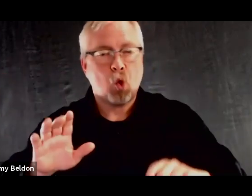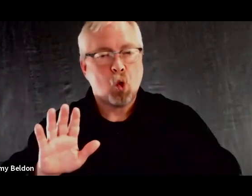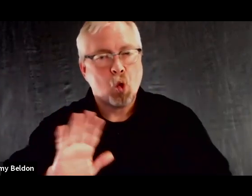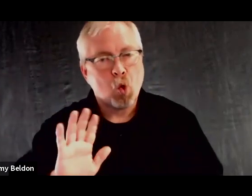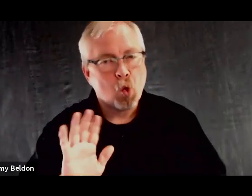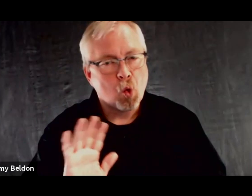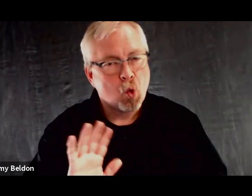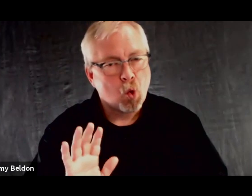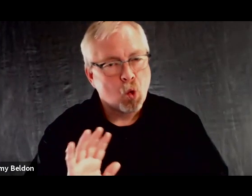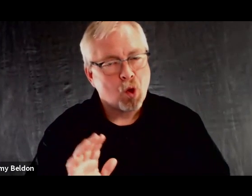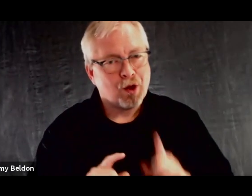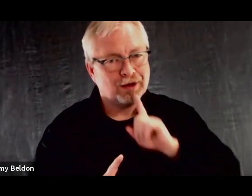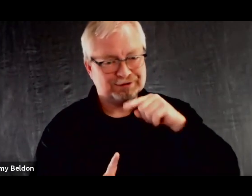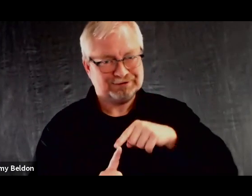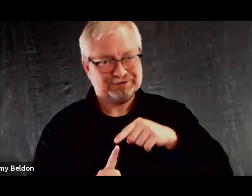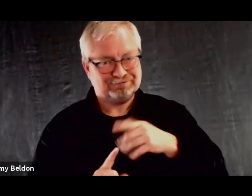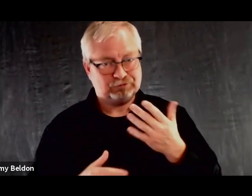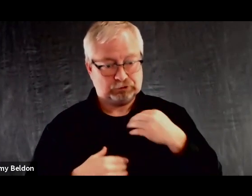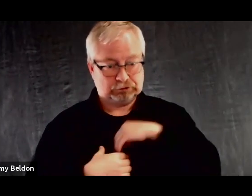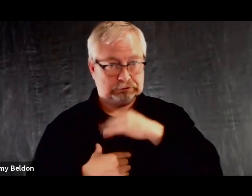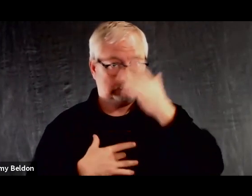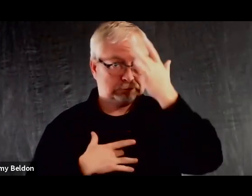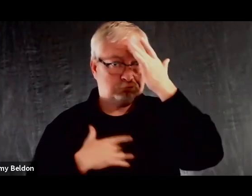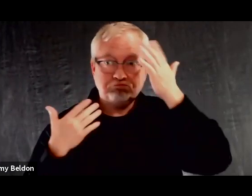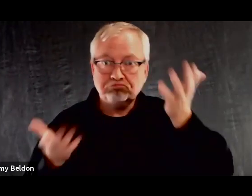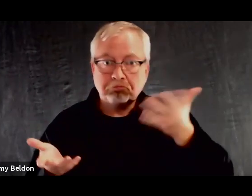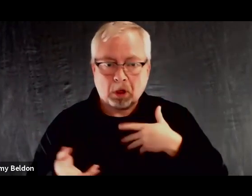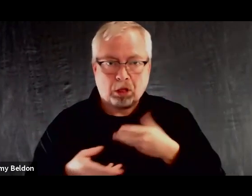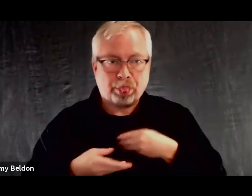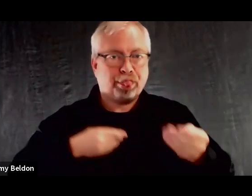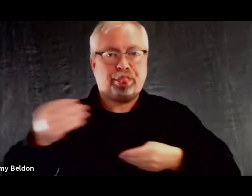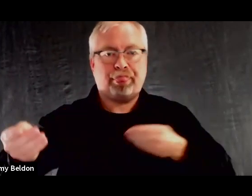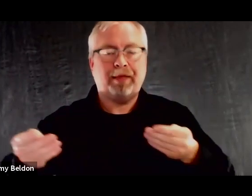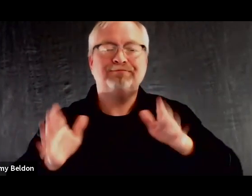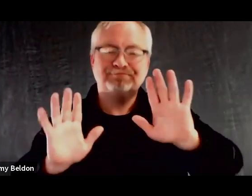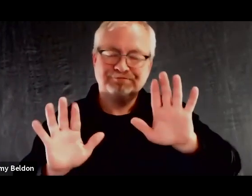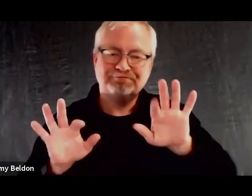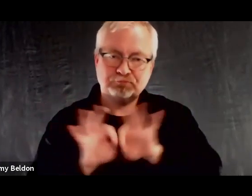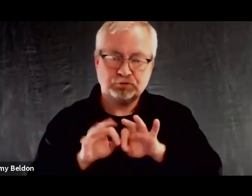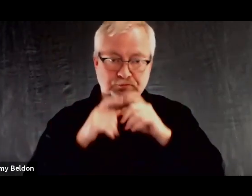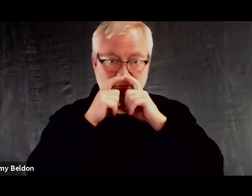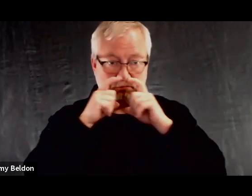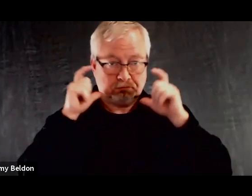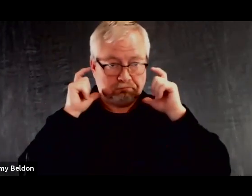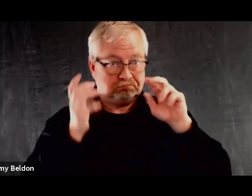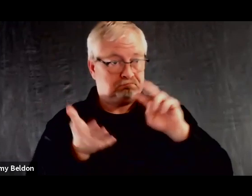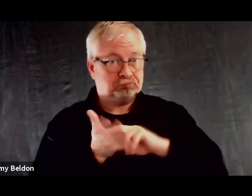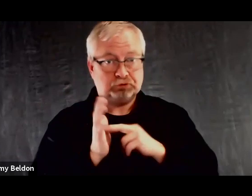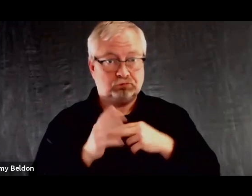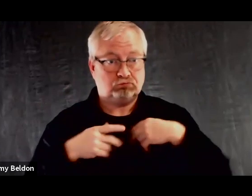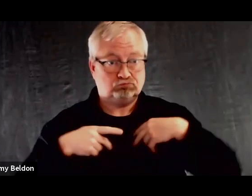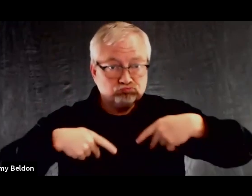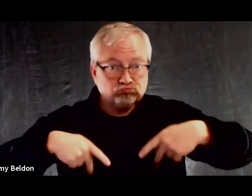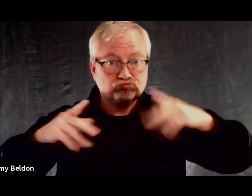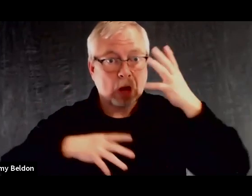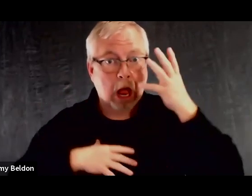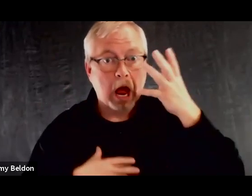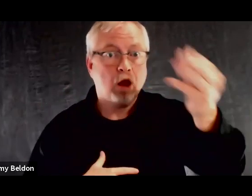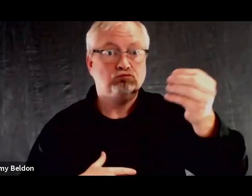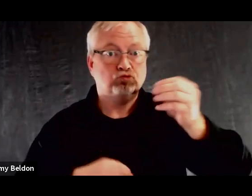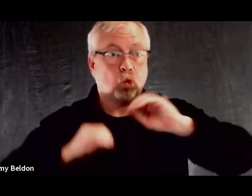anything. So again, a mask is not permission to not adhere to